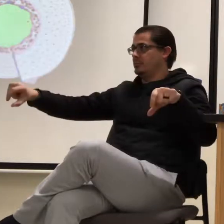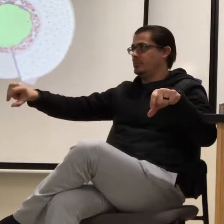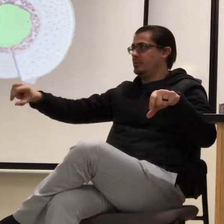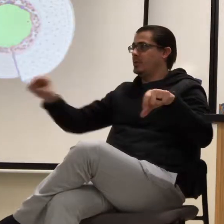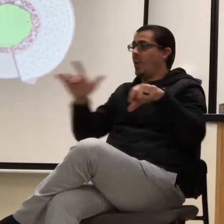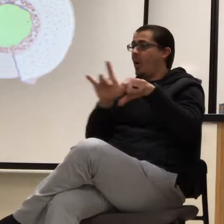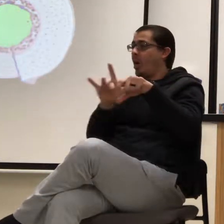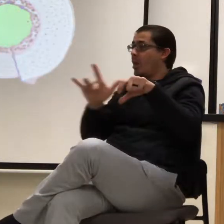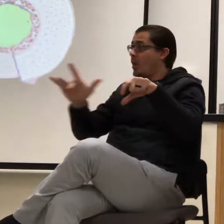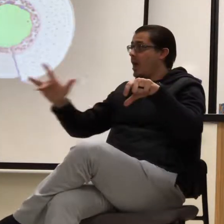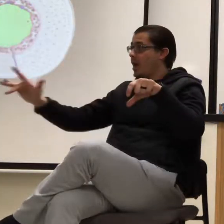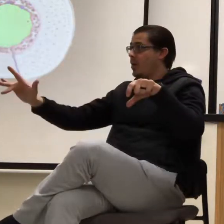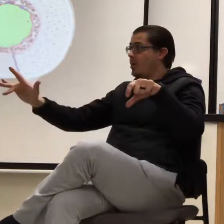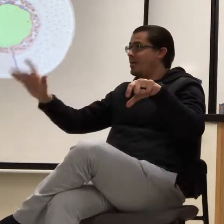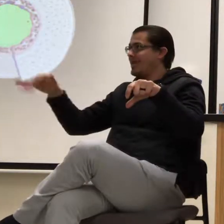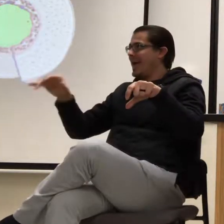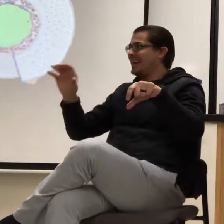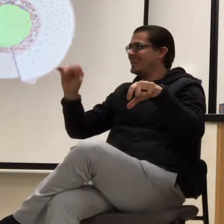medullary cavity,